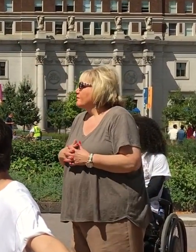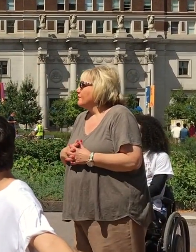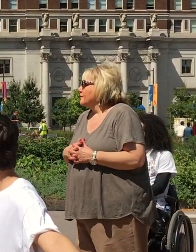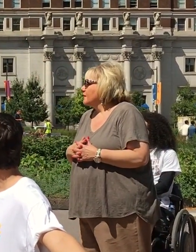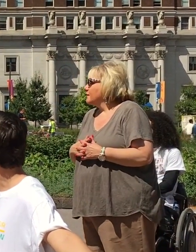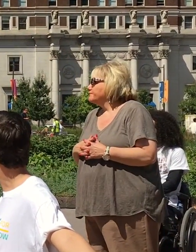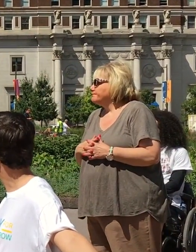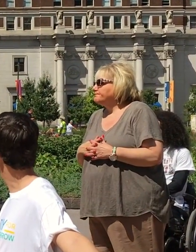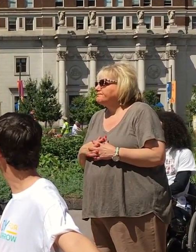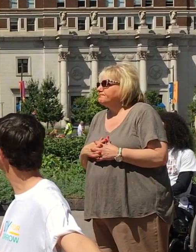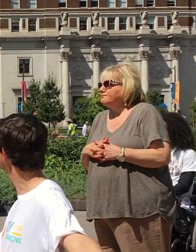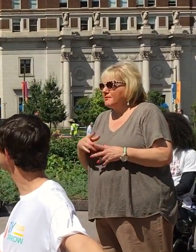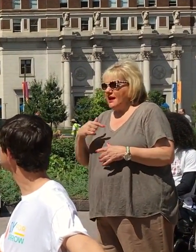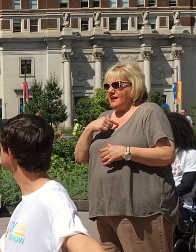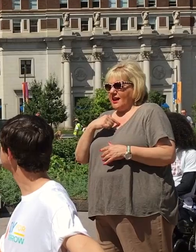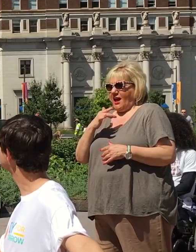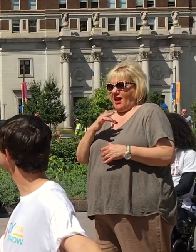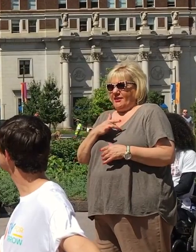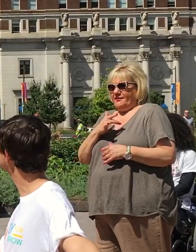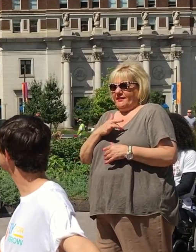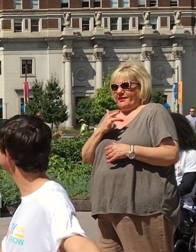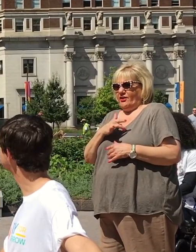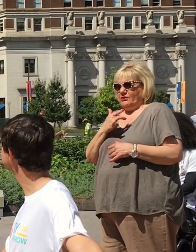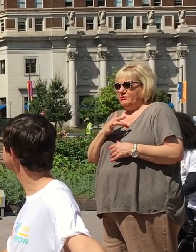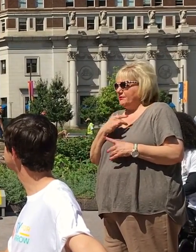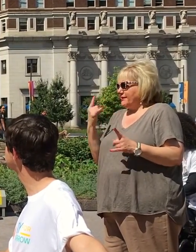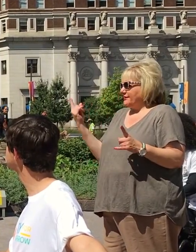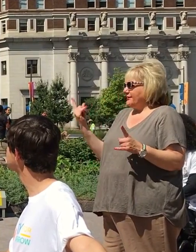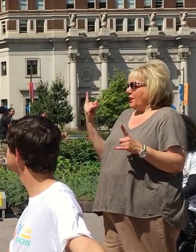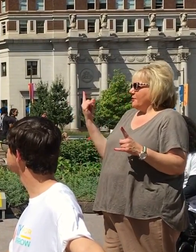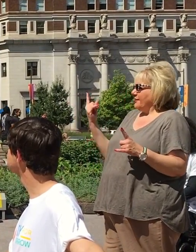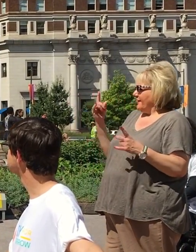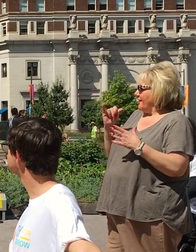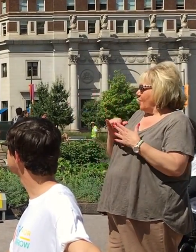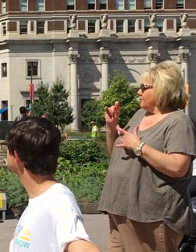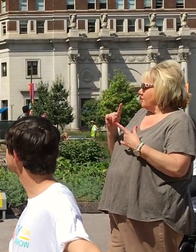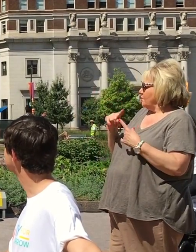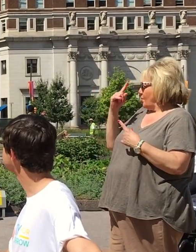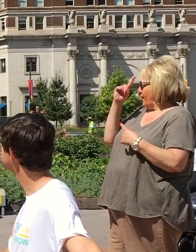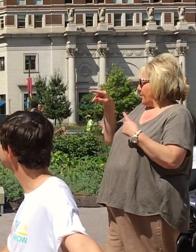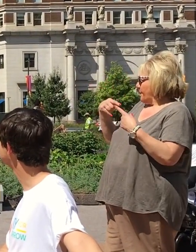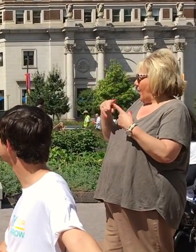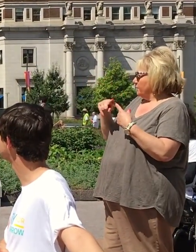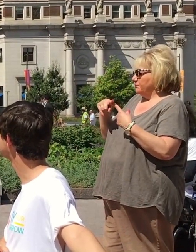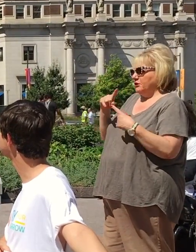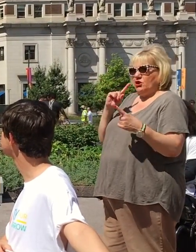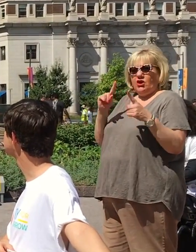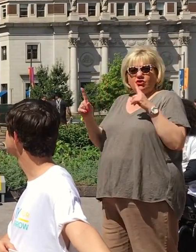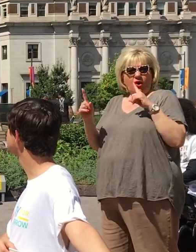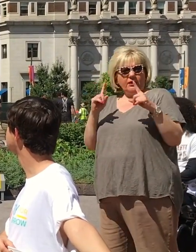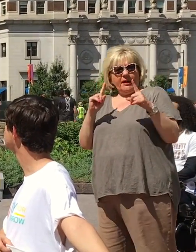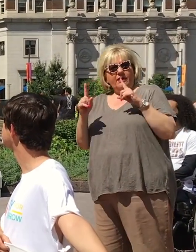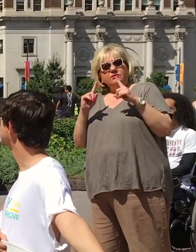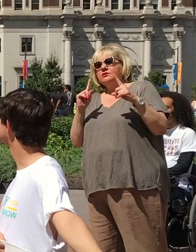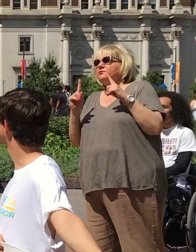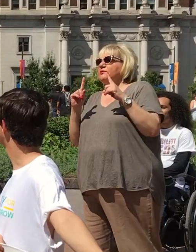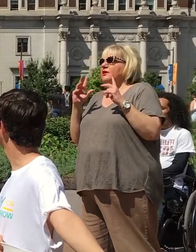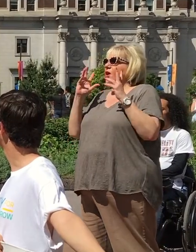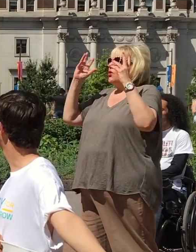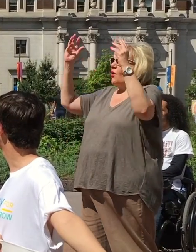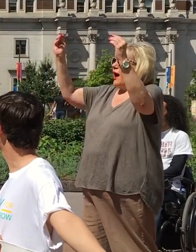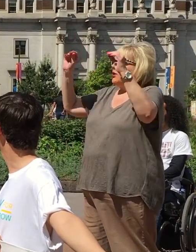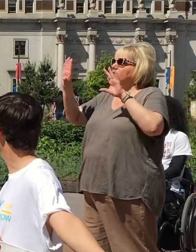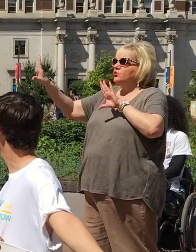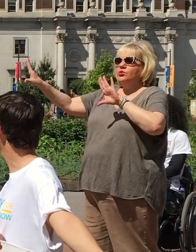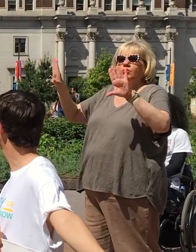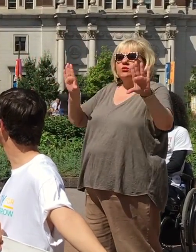just think that it's something that we all should be thinking about. We should all be talking about making sure that you go out into the